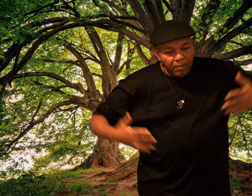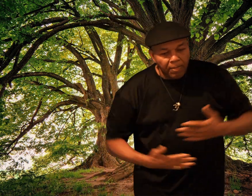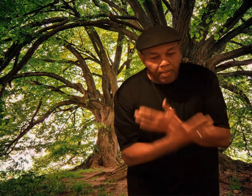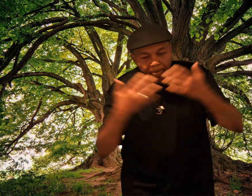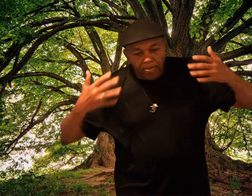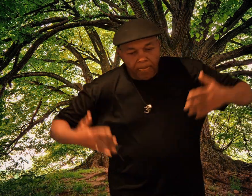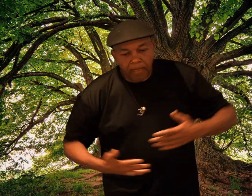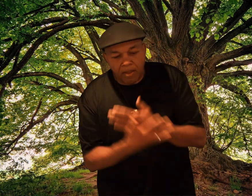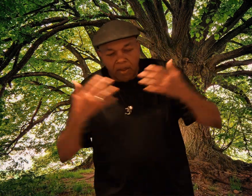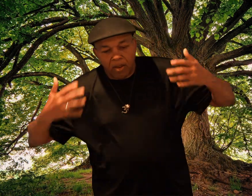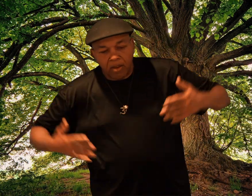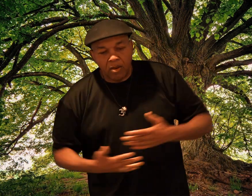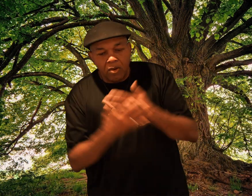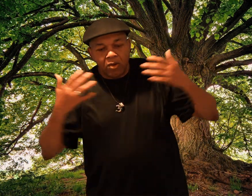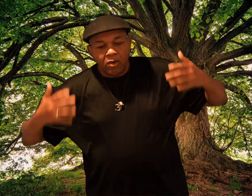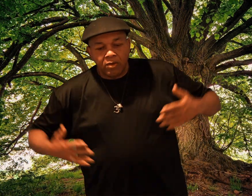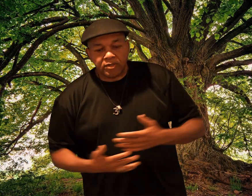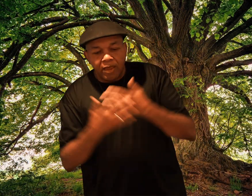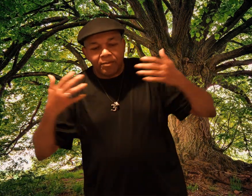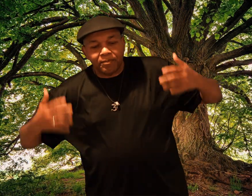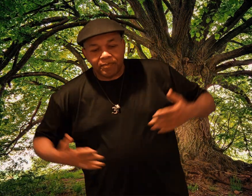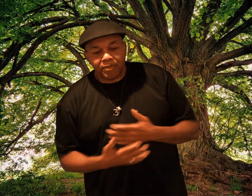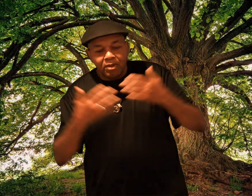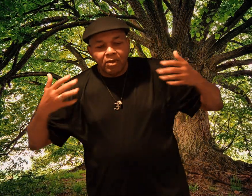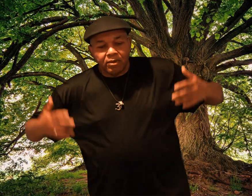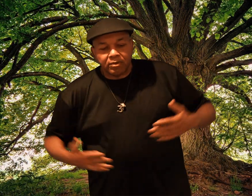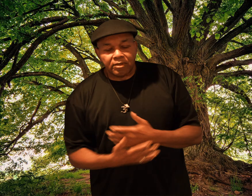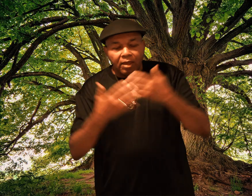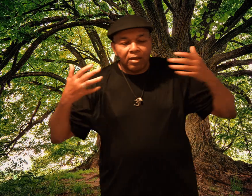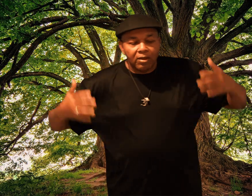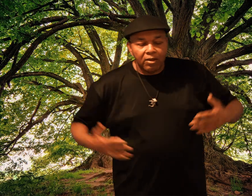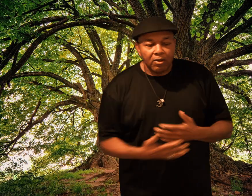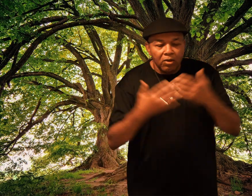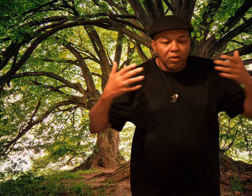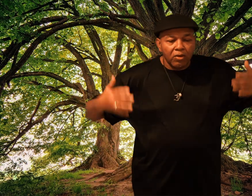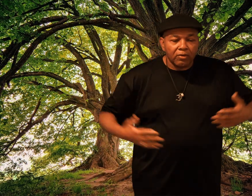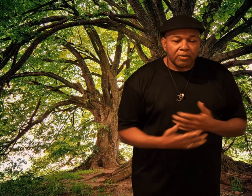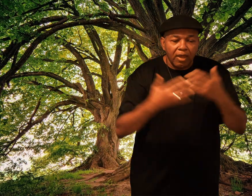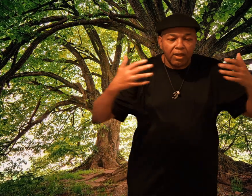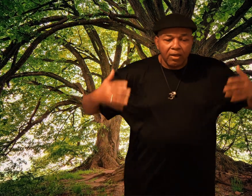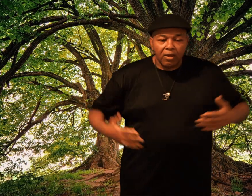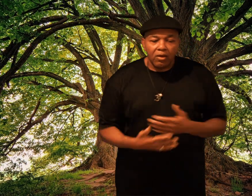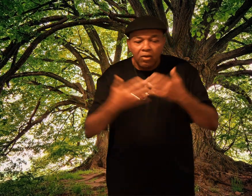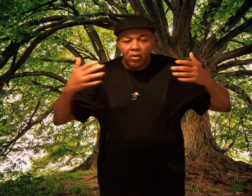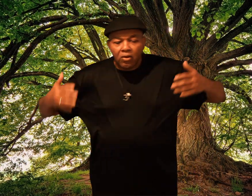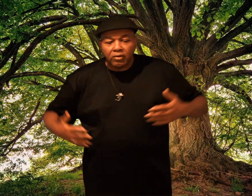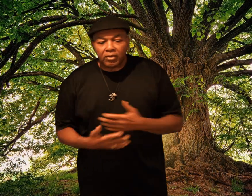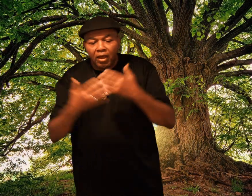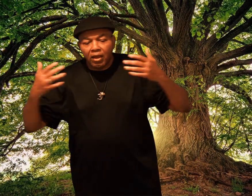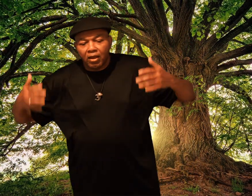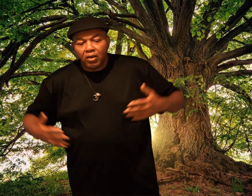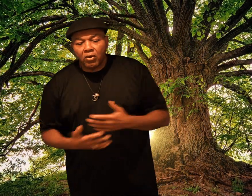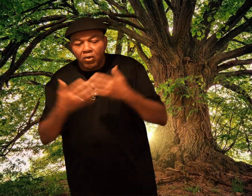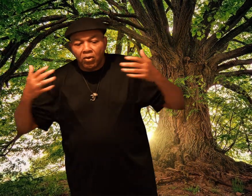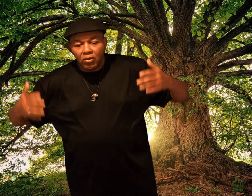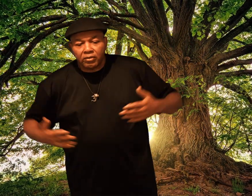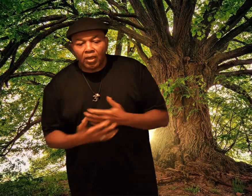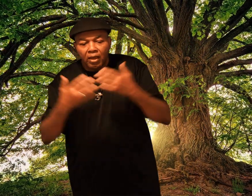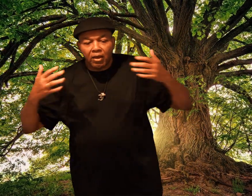We shall overcome. Every time I think it's gonna take much longer. We shall